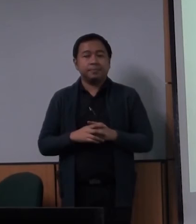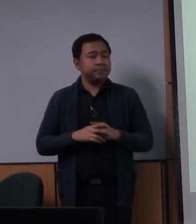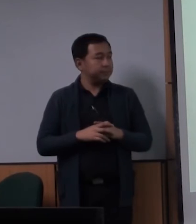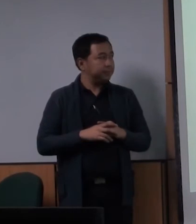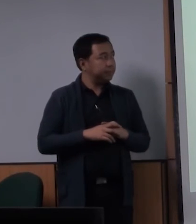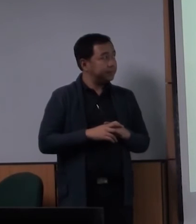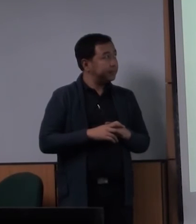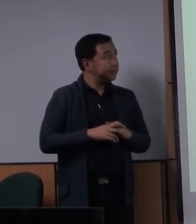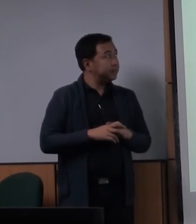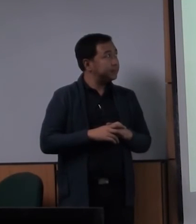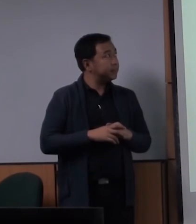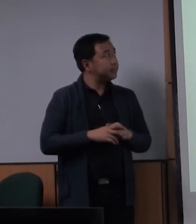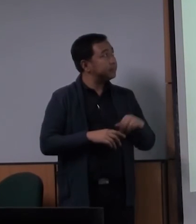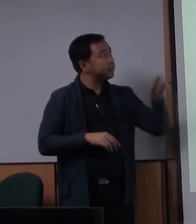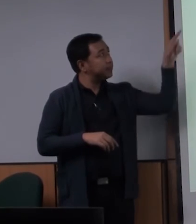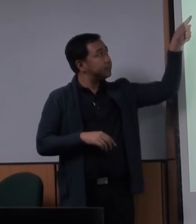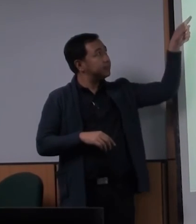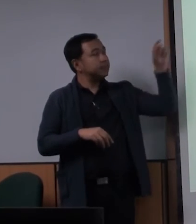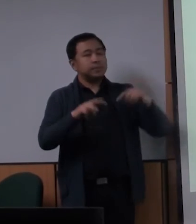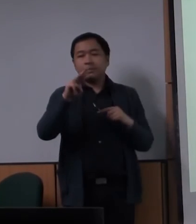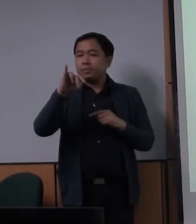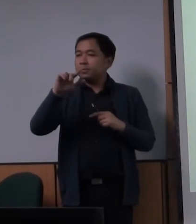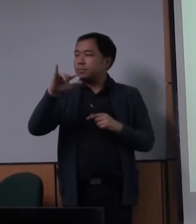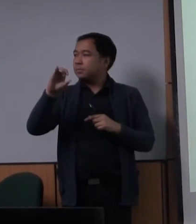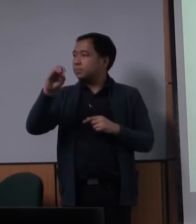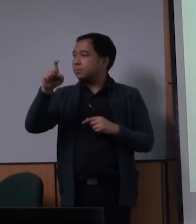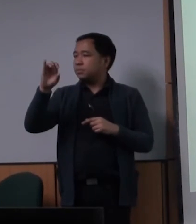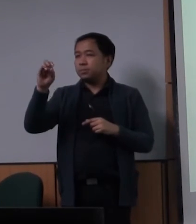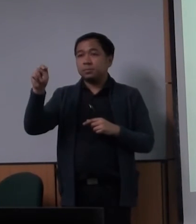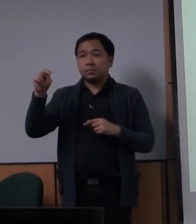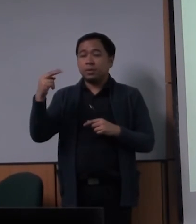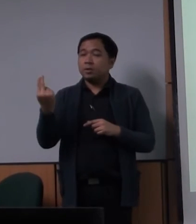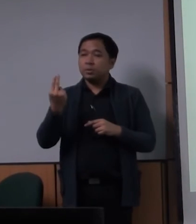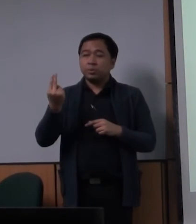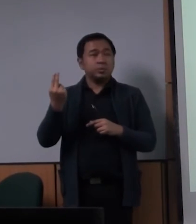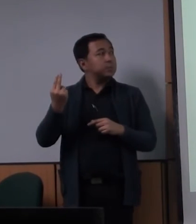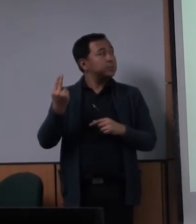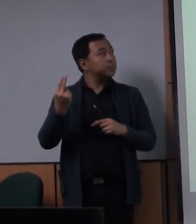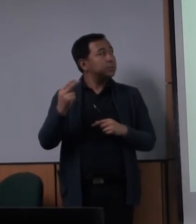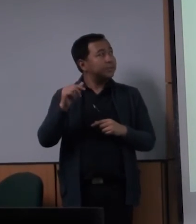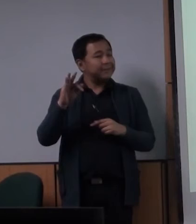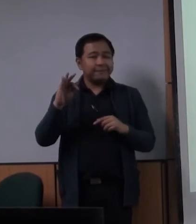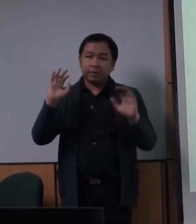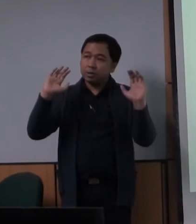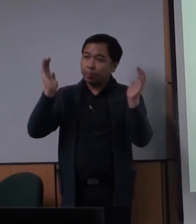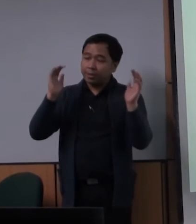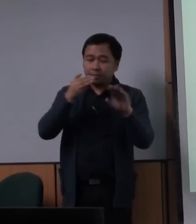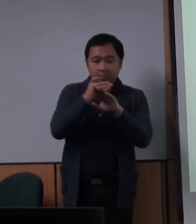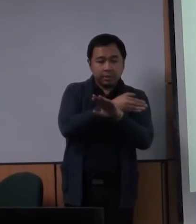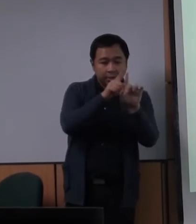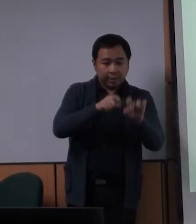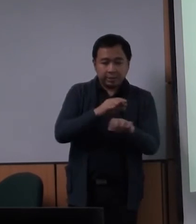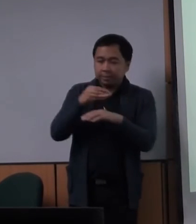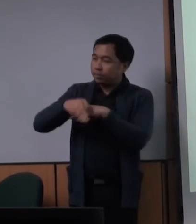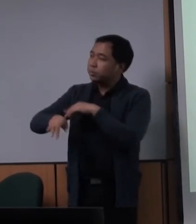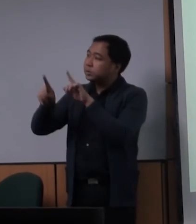And then Wilcoxon, we use for if there's a difference between the pretest and post-test